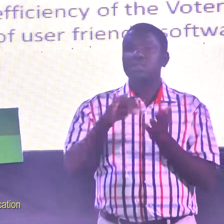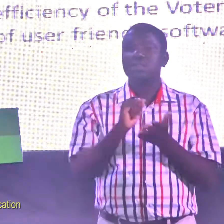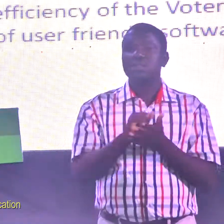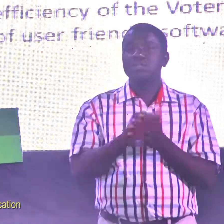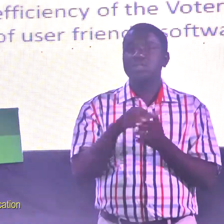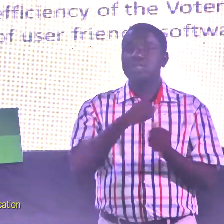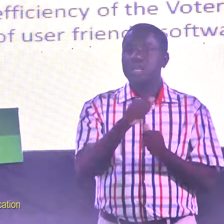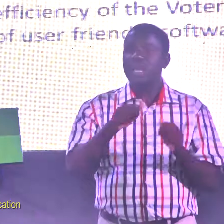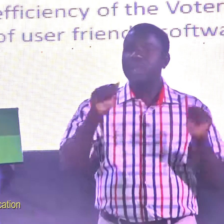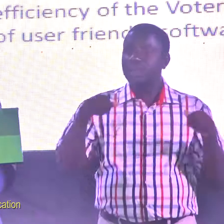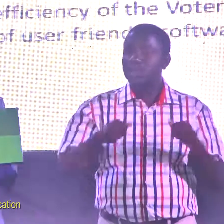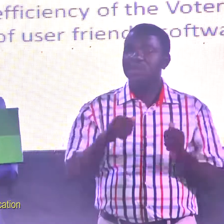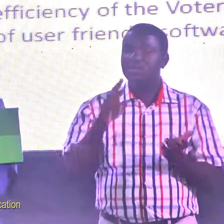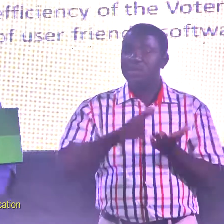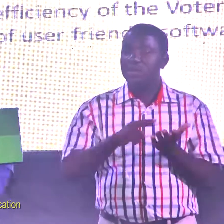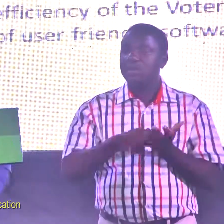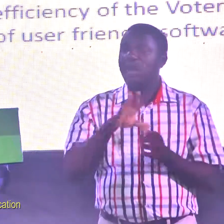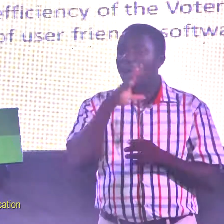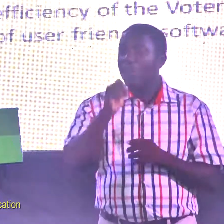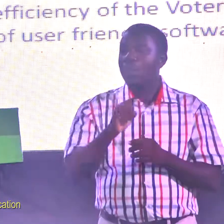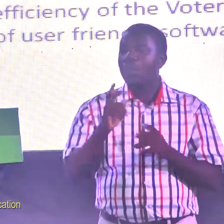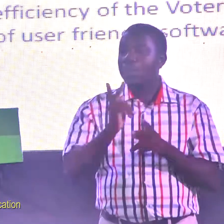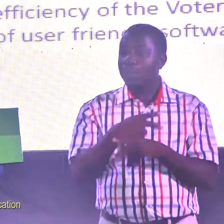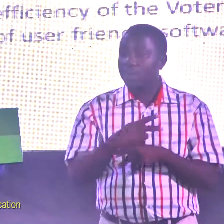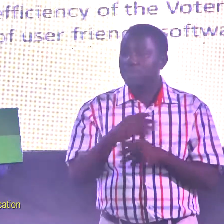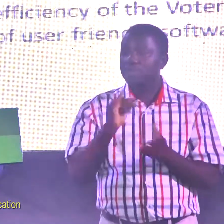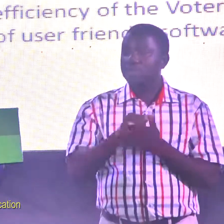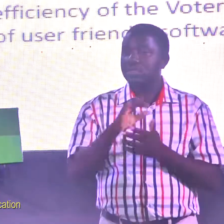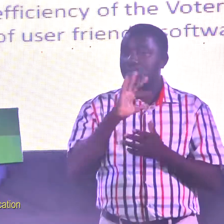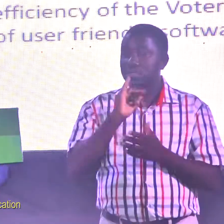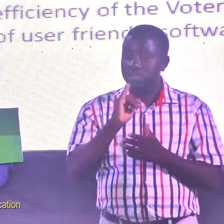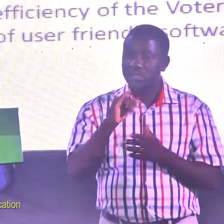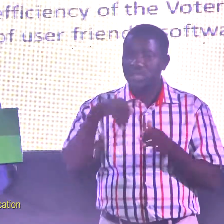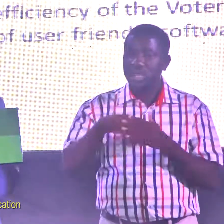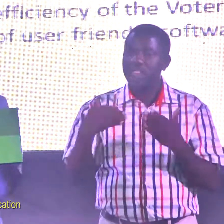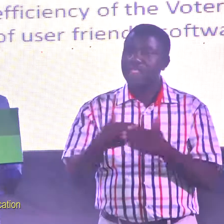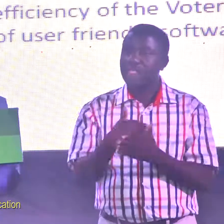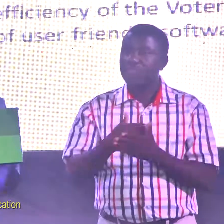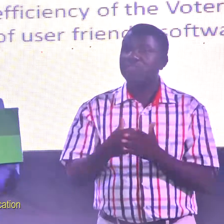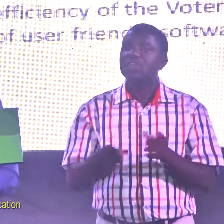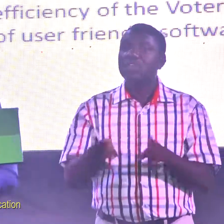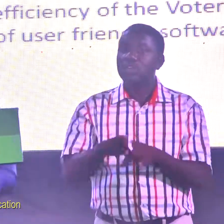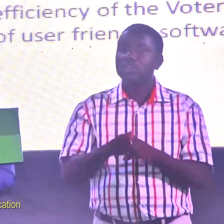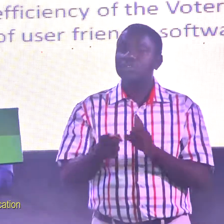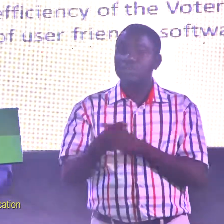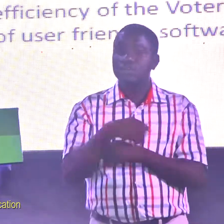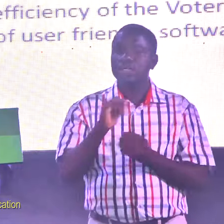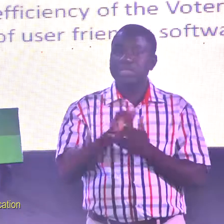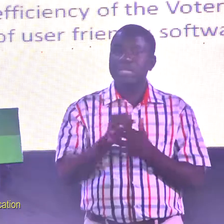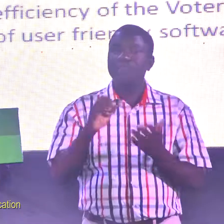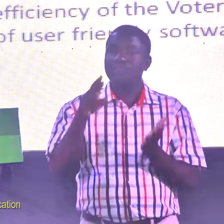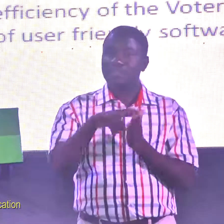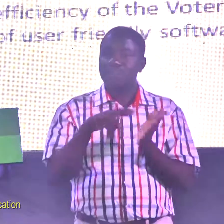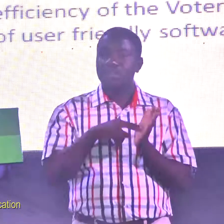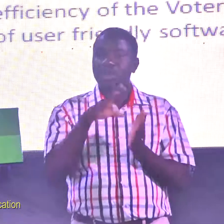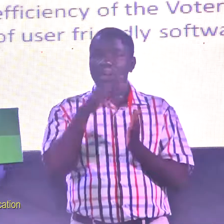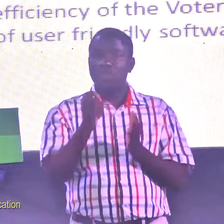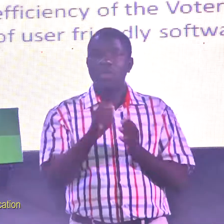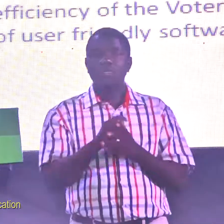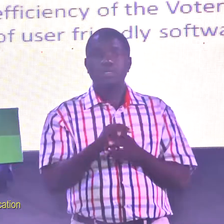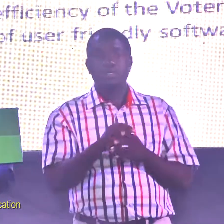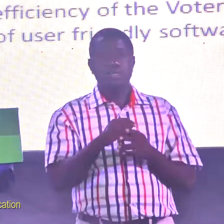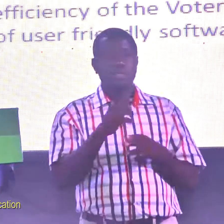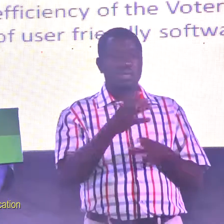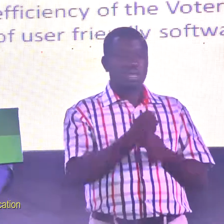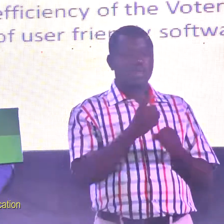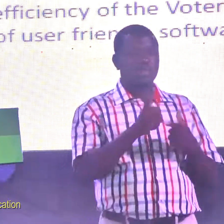a credible register was produced, a register that is in use even today. That register was subjected to an independent